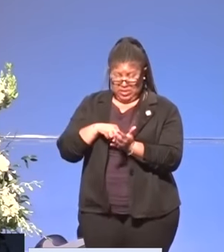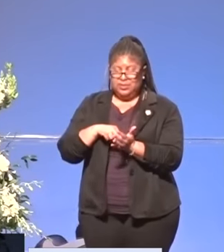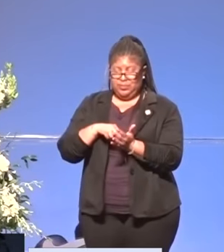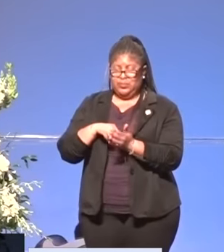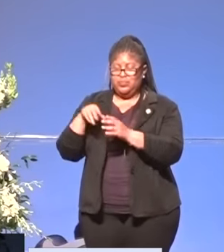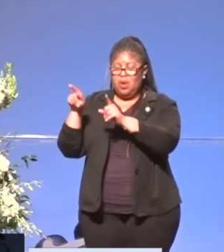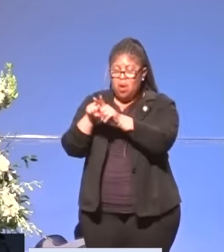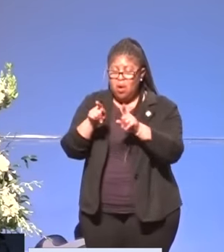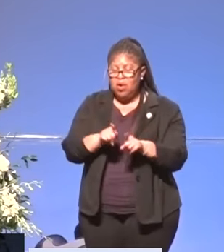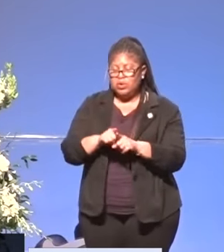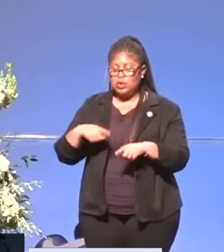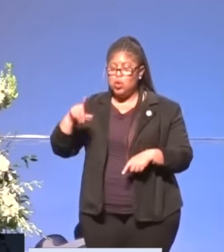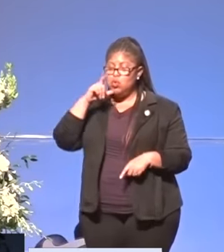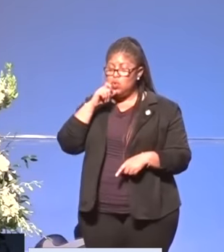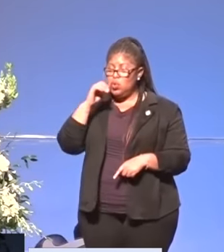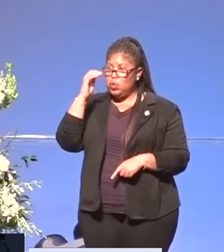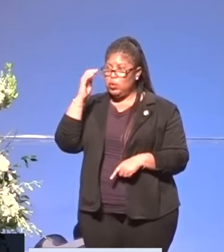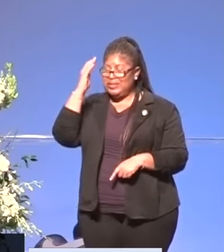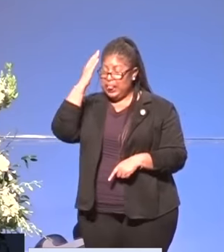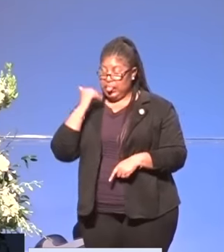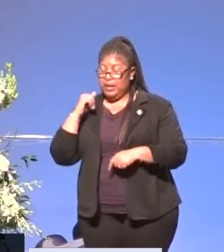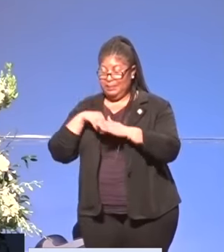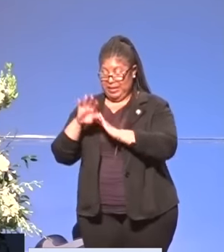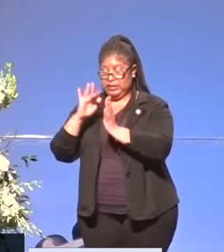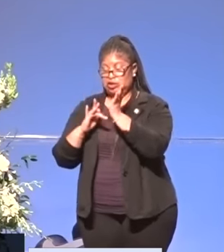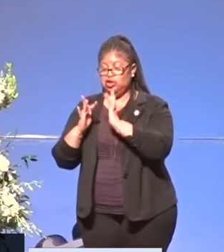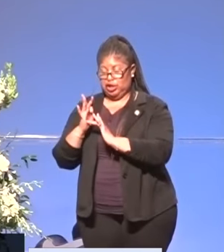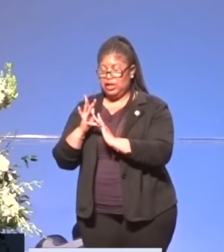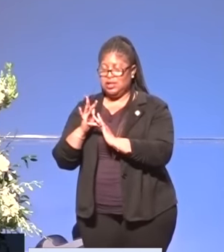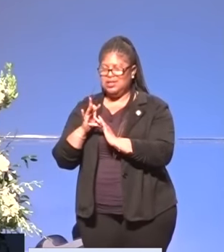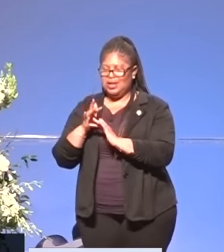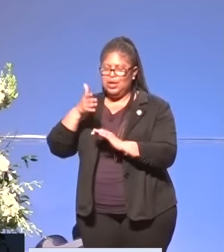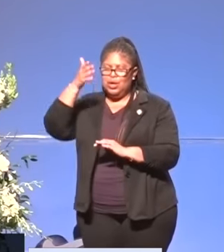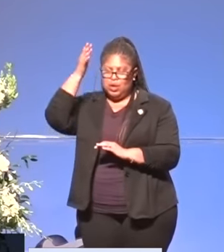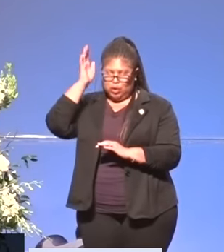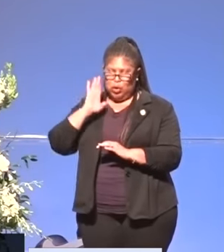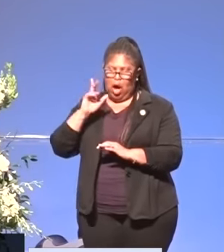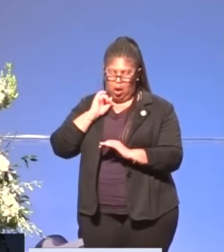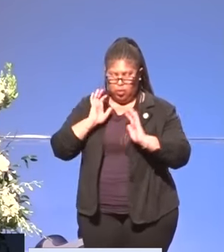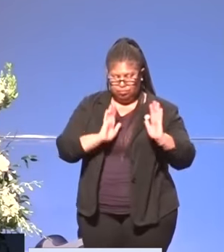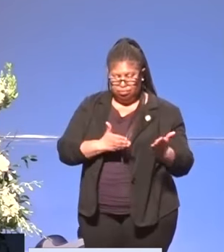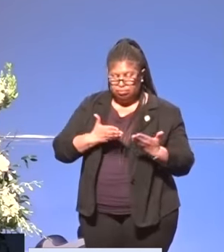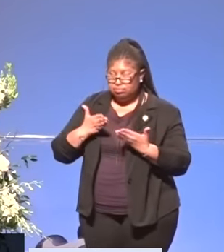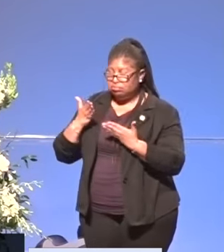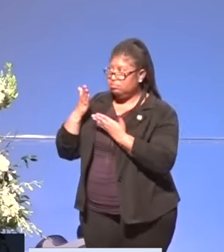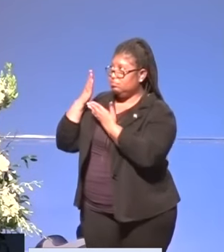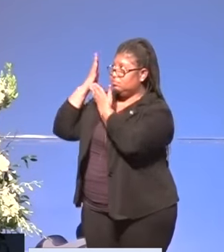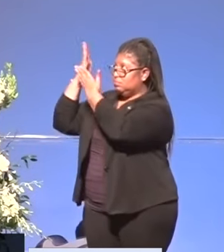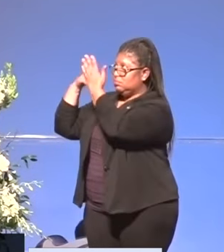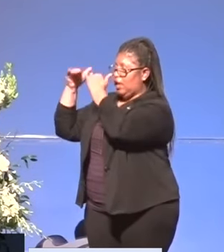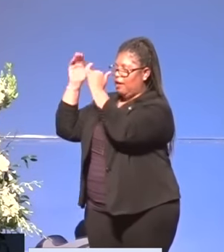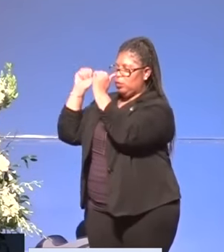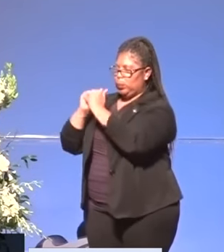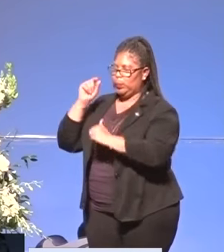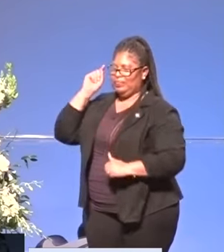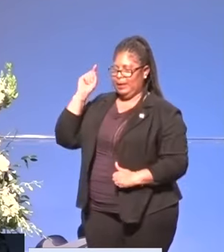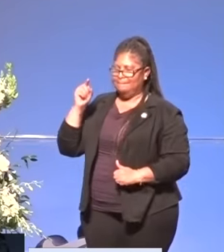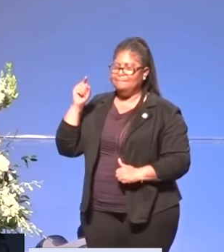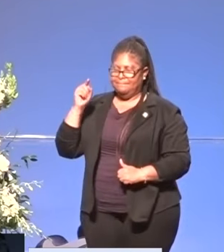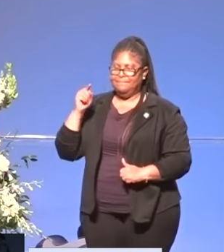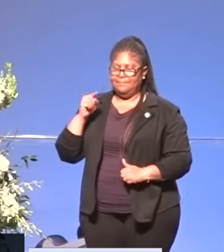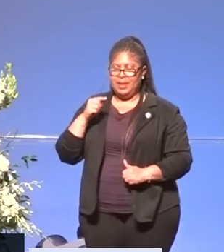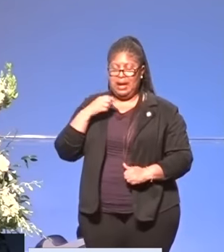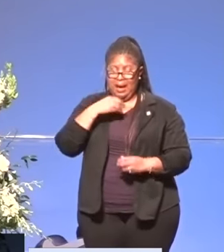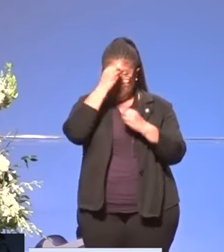also which sleep in Jesus will God bring with him. For this we say unto